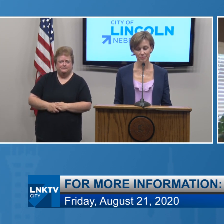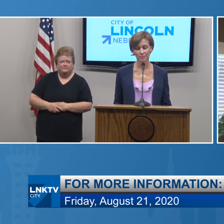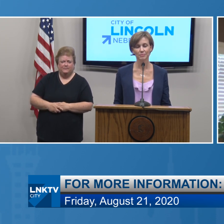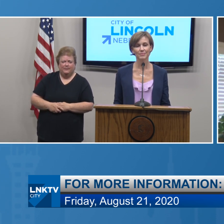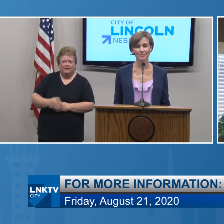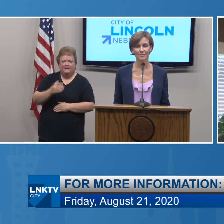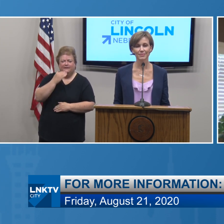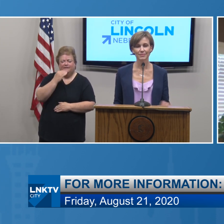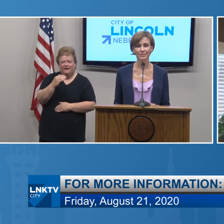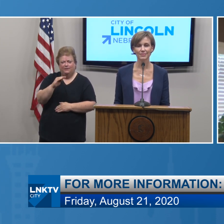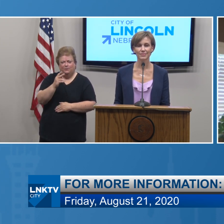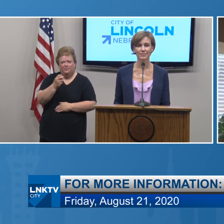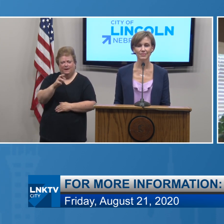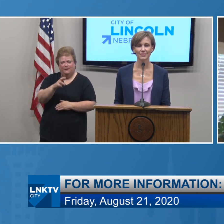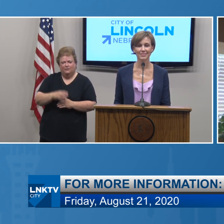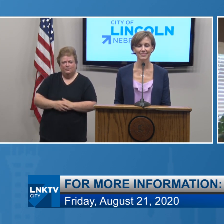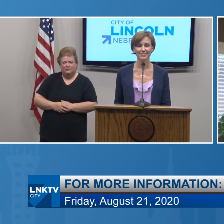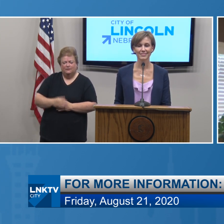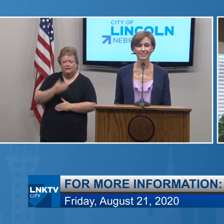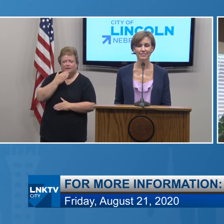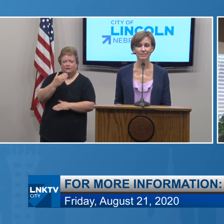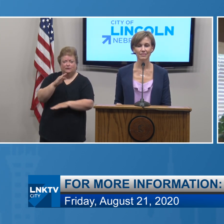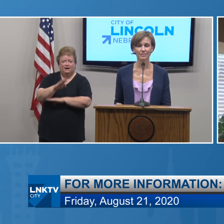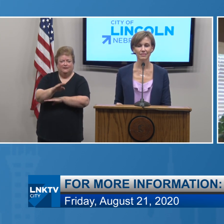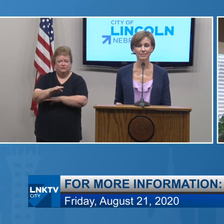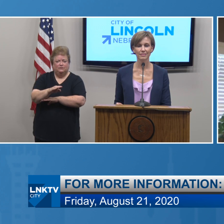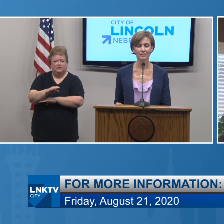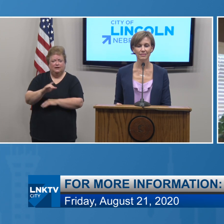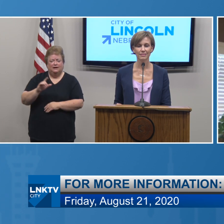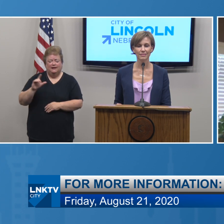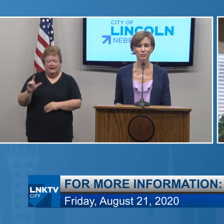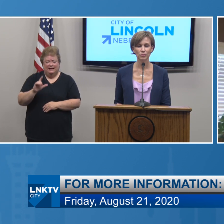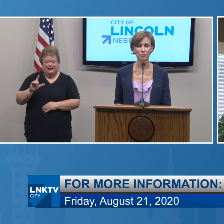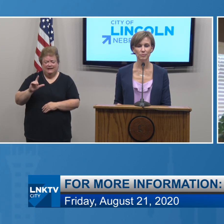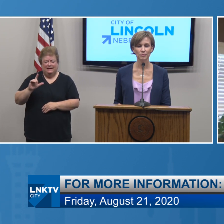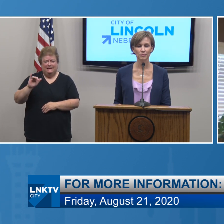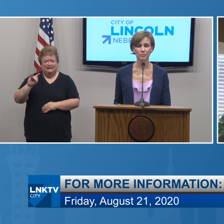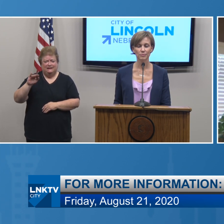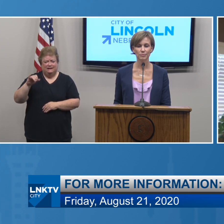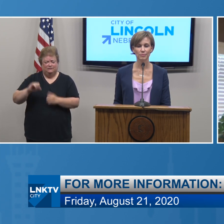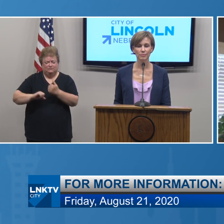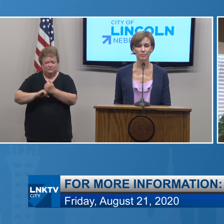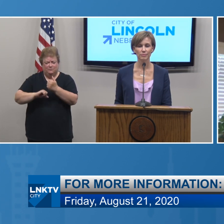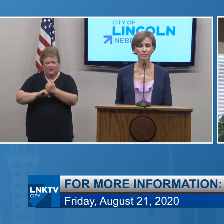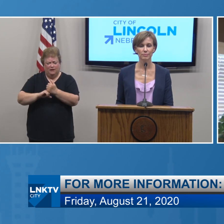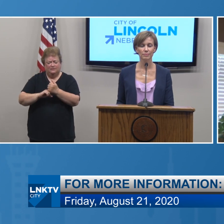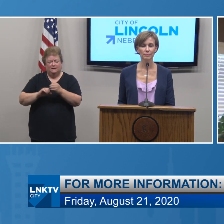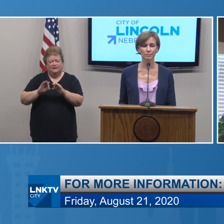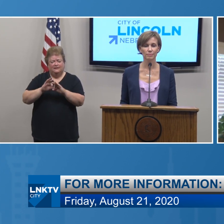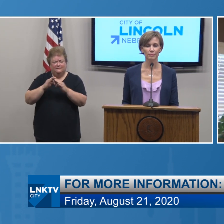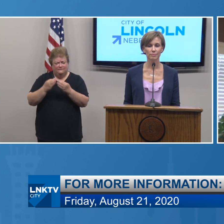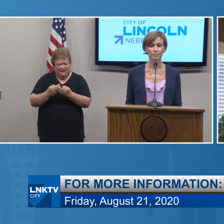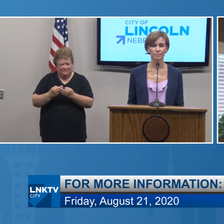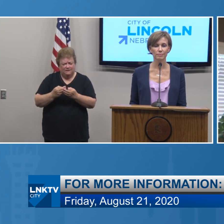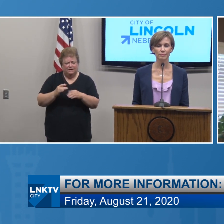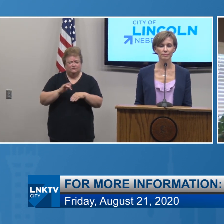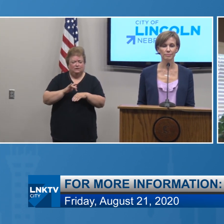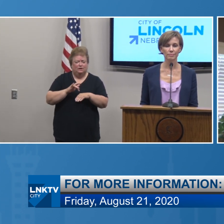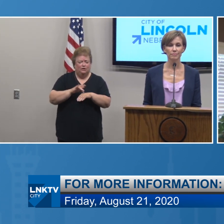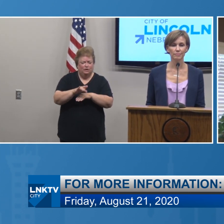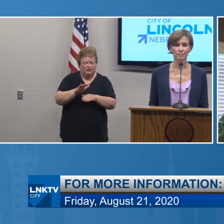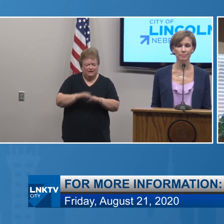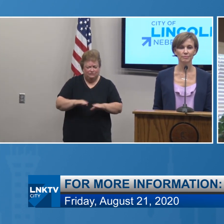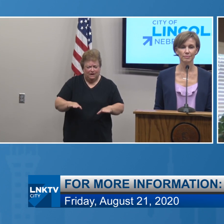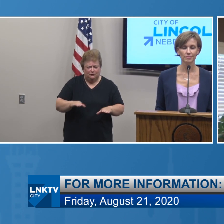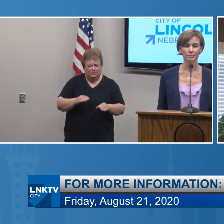Okay, thank you, Mayor. Good afternoon. Lincoln Littles supports families, early childhood providers, teachers,